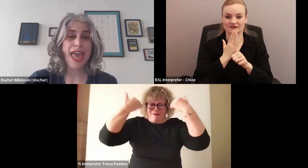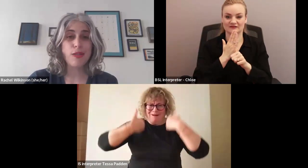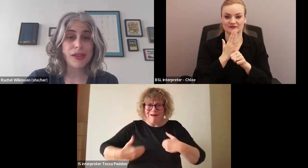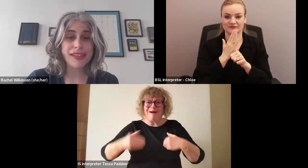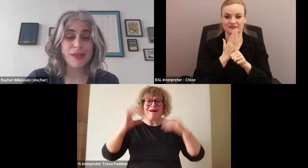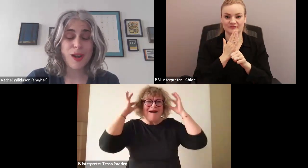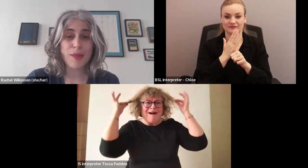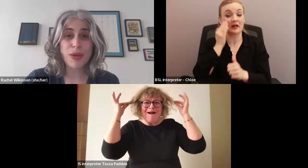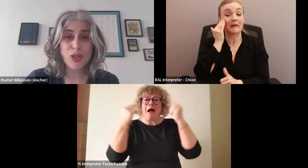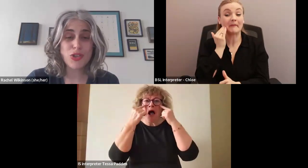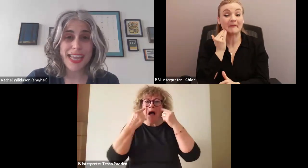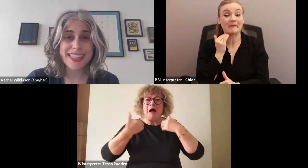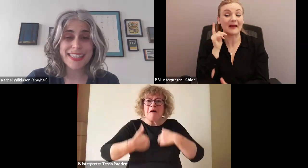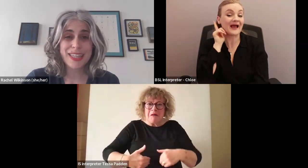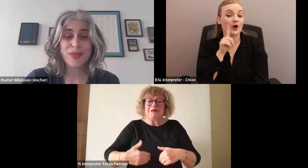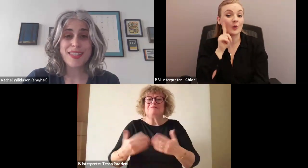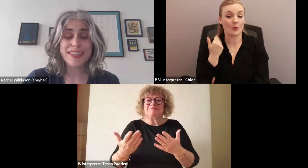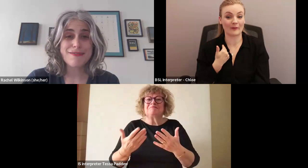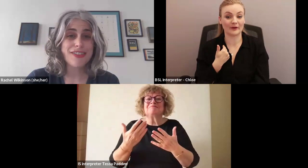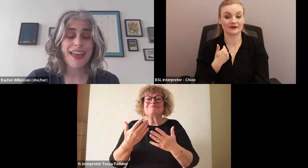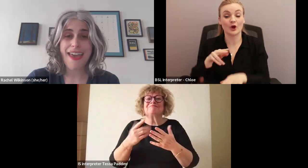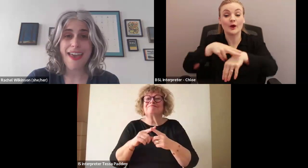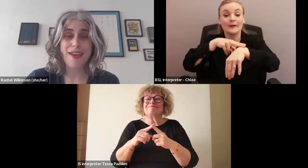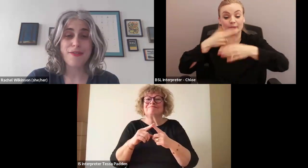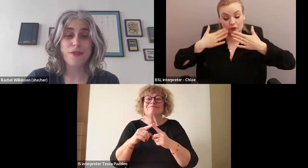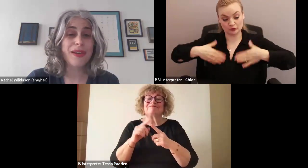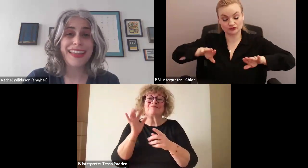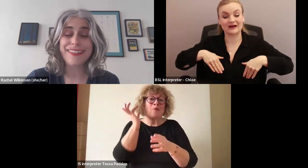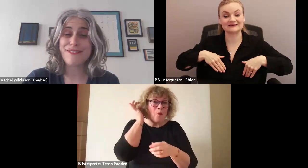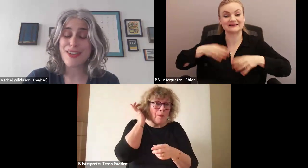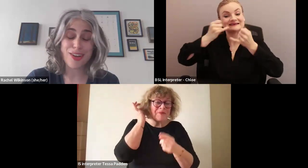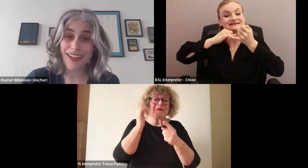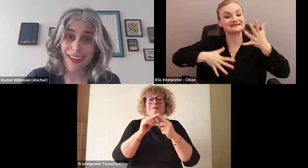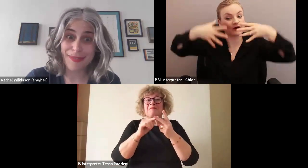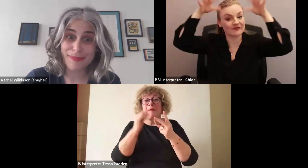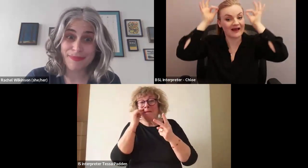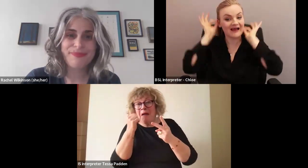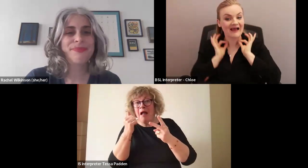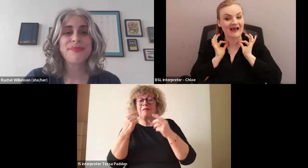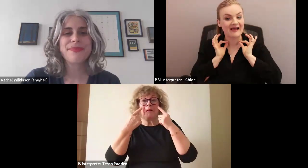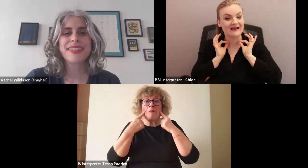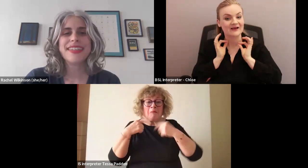I am a pale woman wearing a blue dress with silver hair, formerly very dark hair.